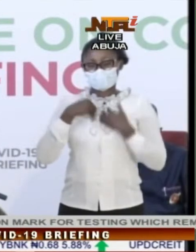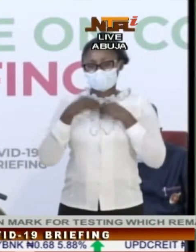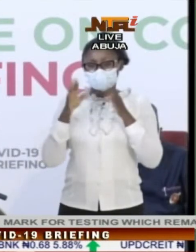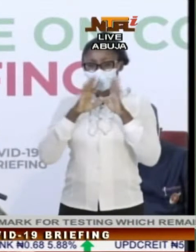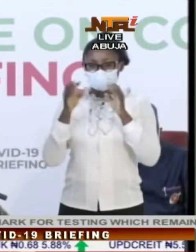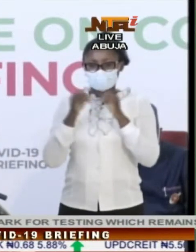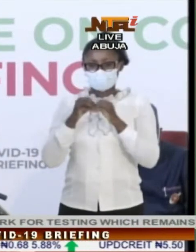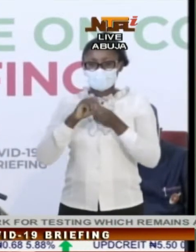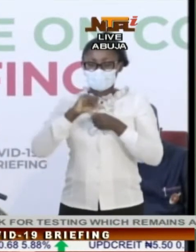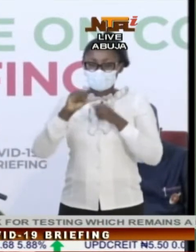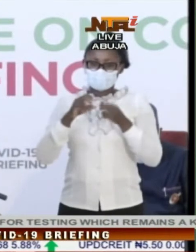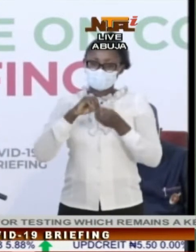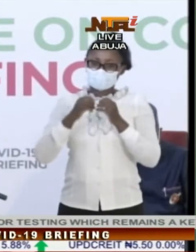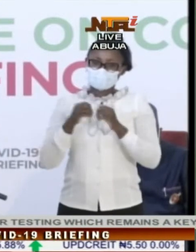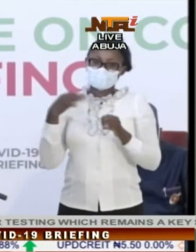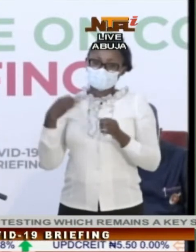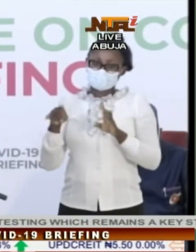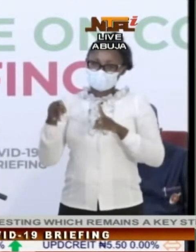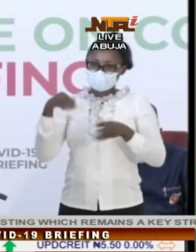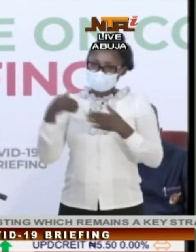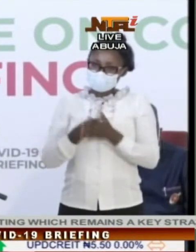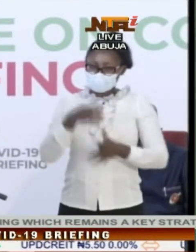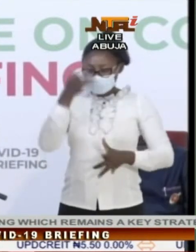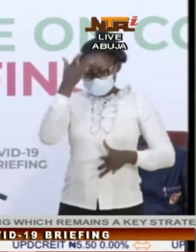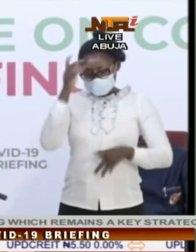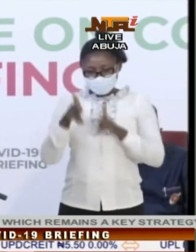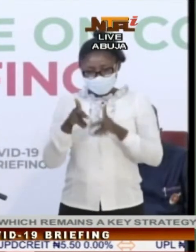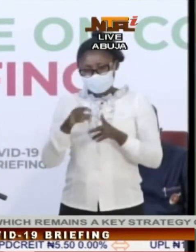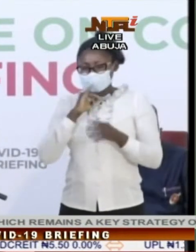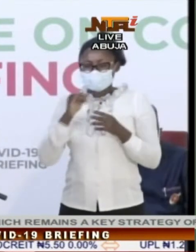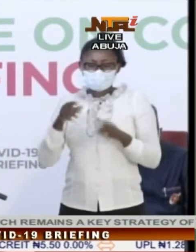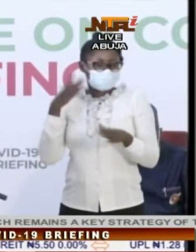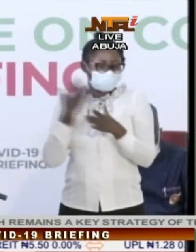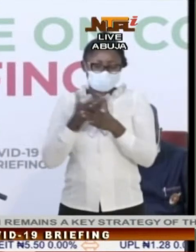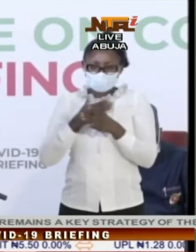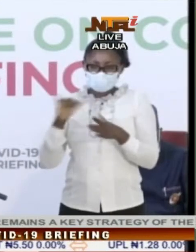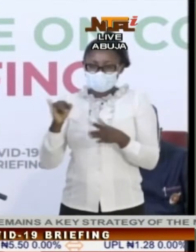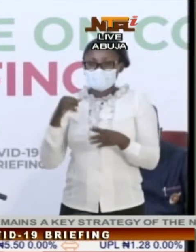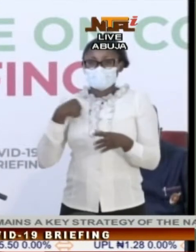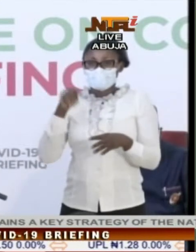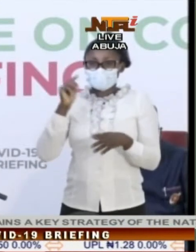that are rising. It is alarming, and we need to be very careful.